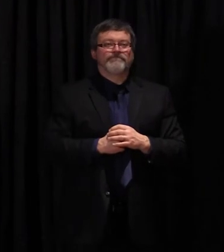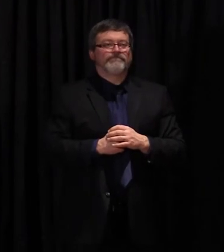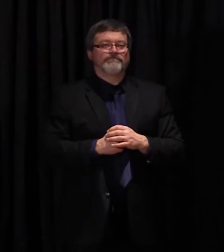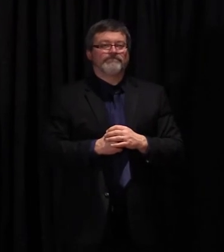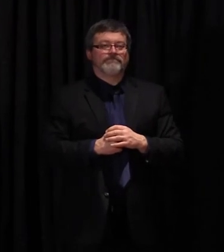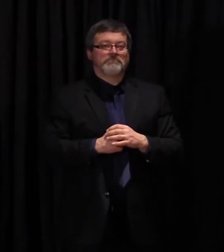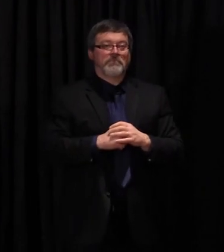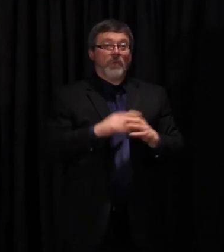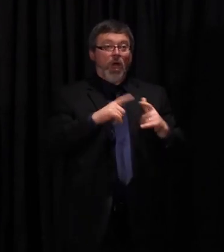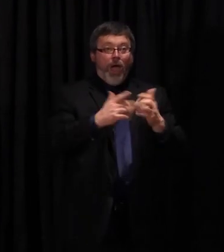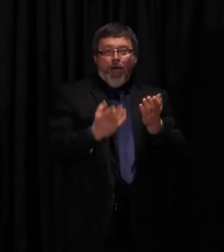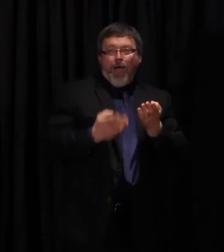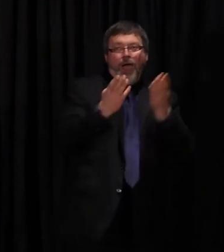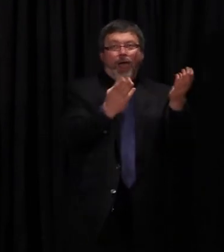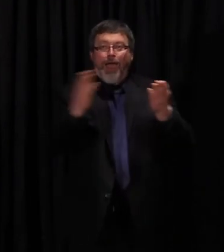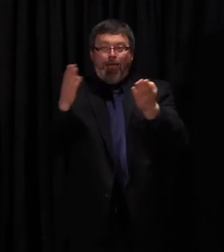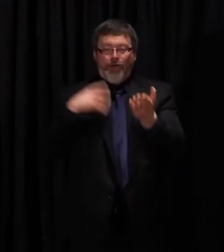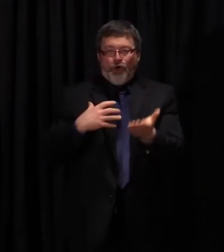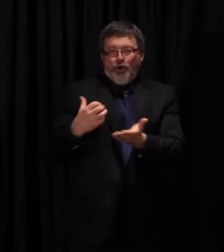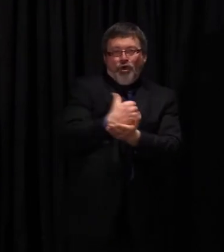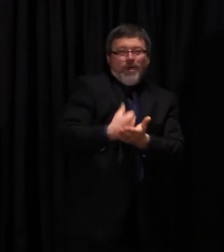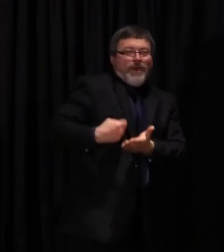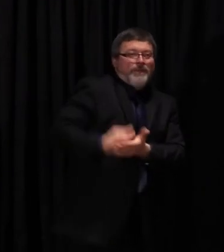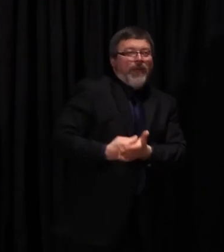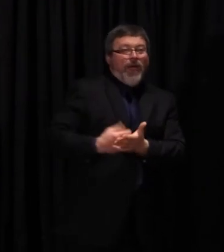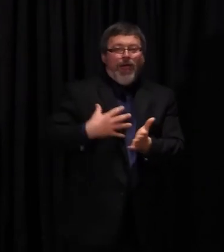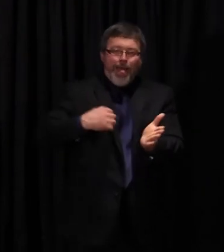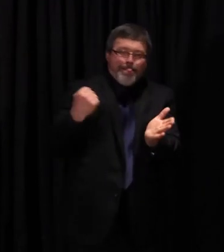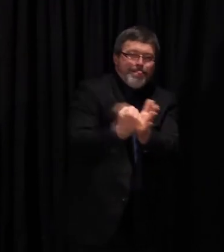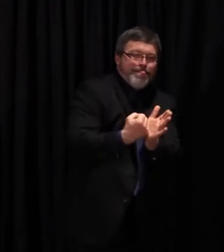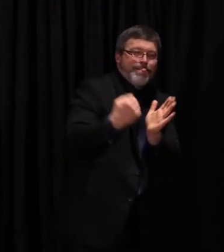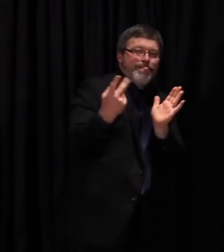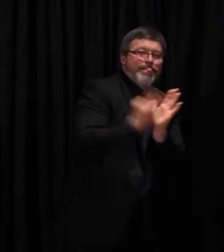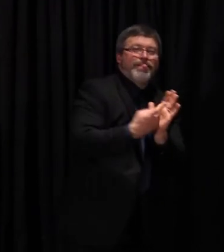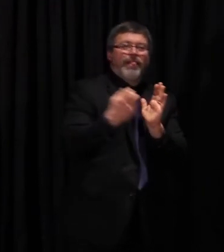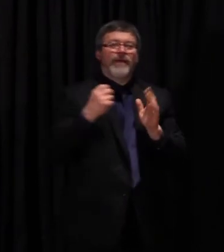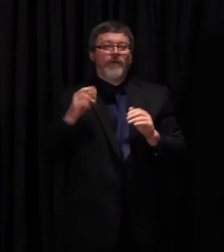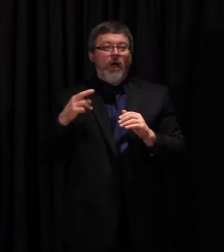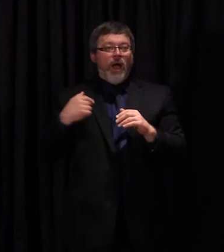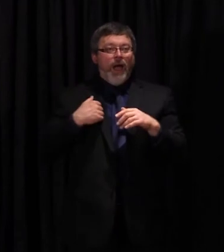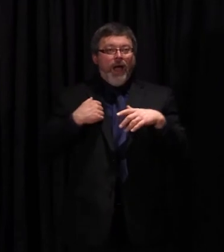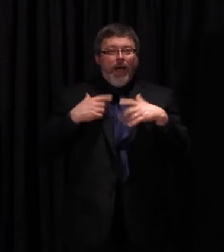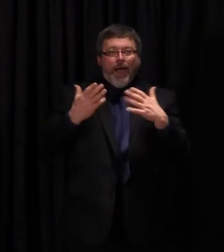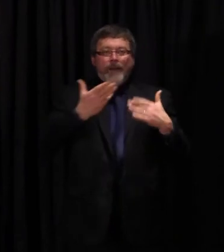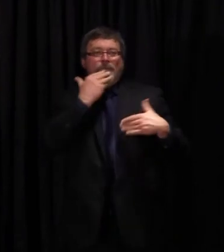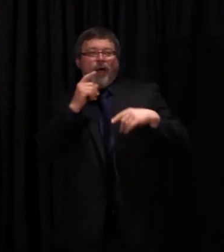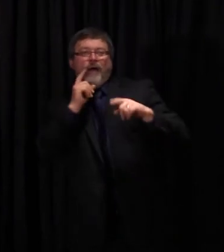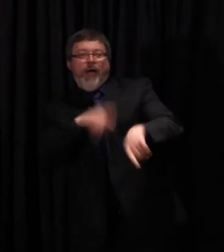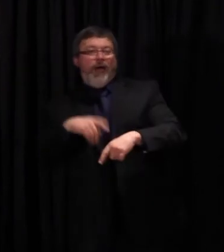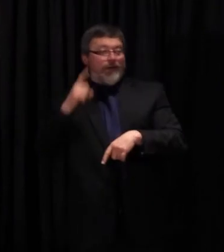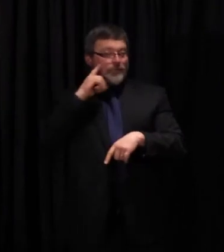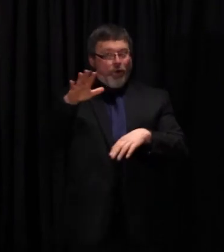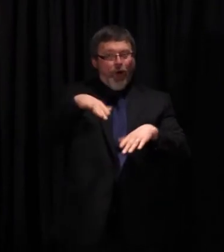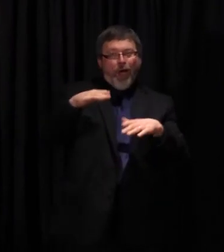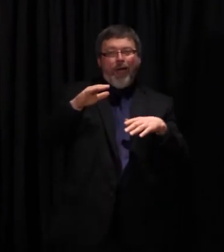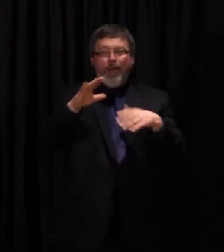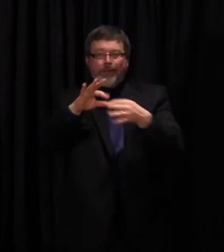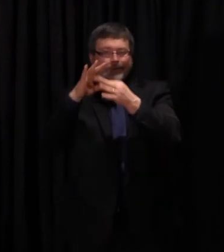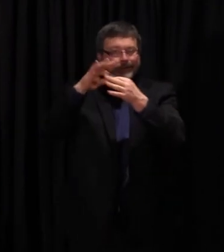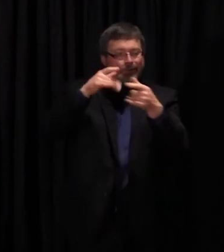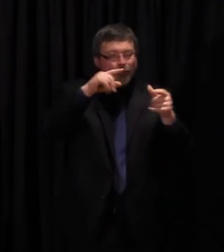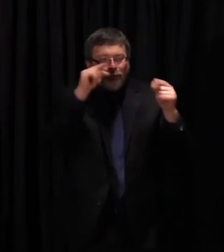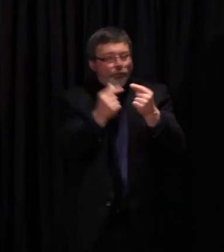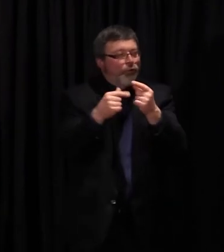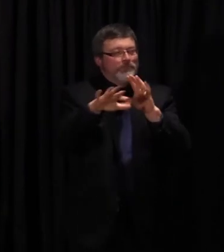earn endorsements, or to have better answers for all those special interest questionnaires. It's just not